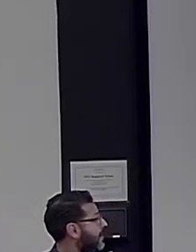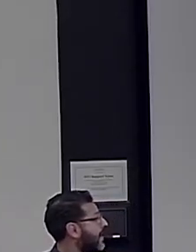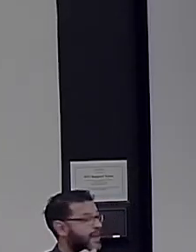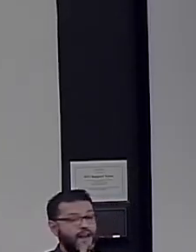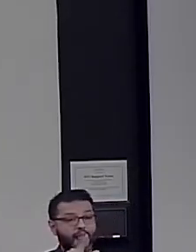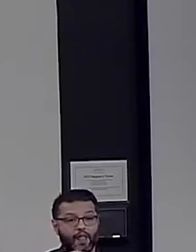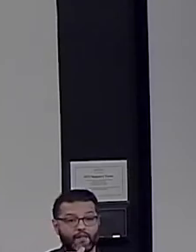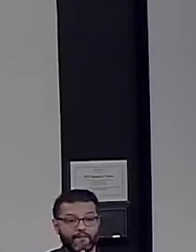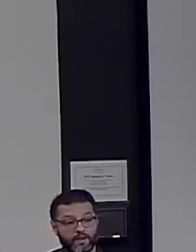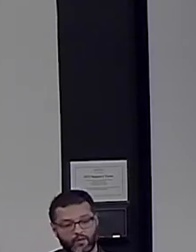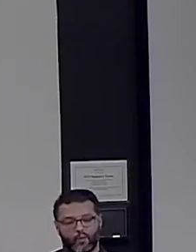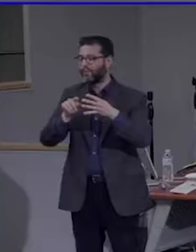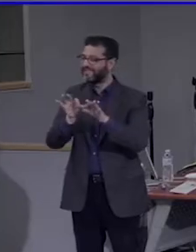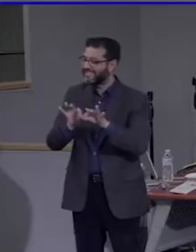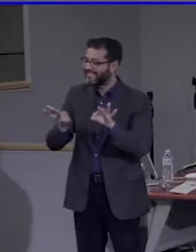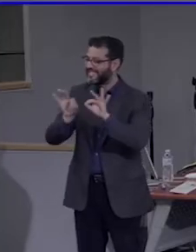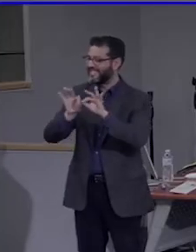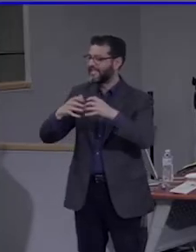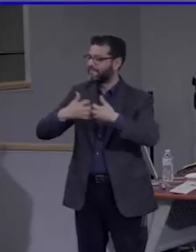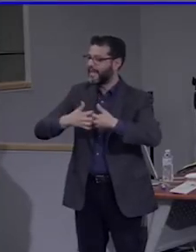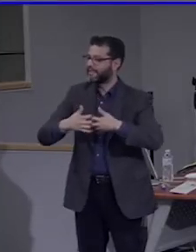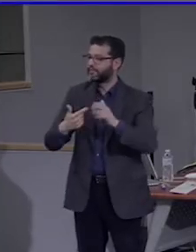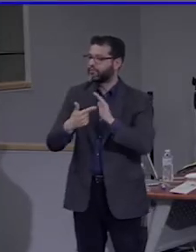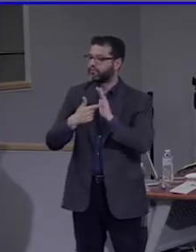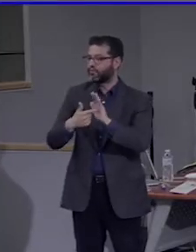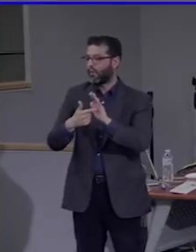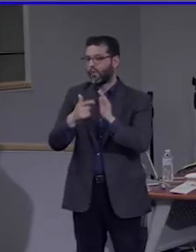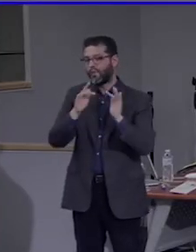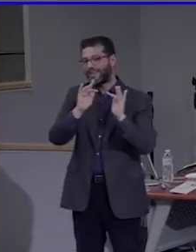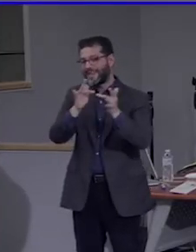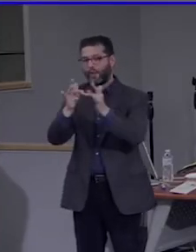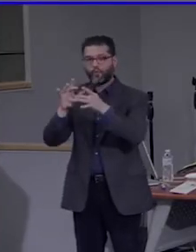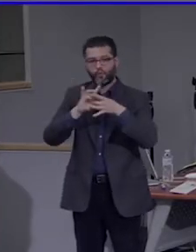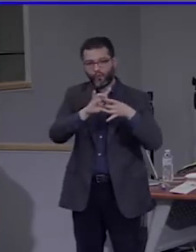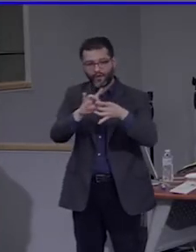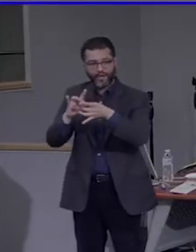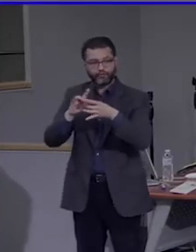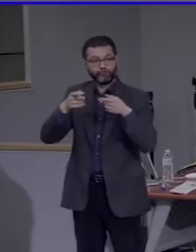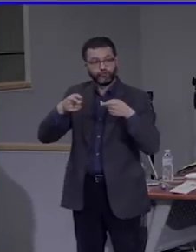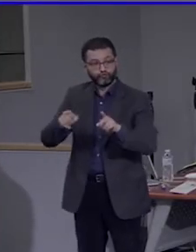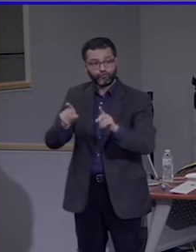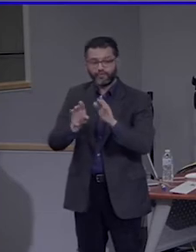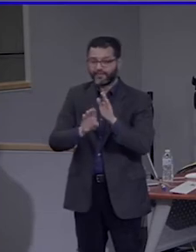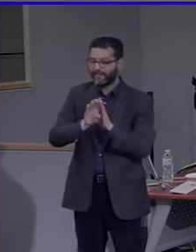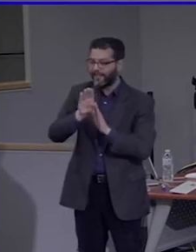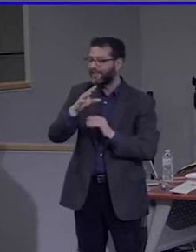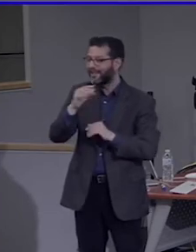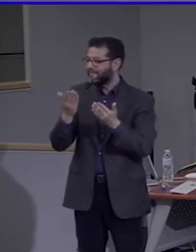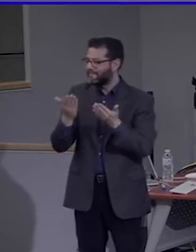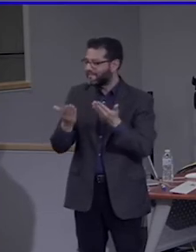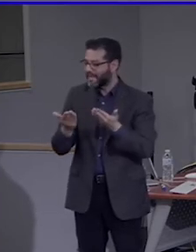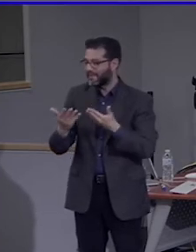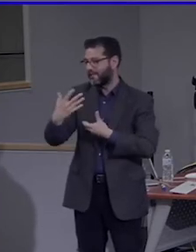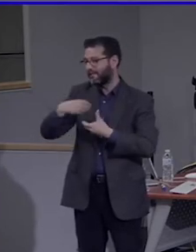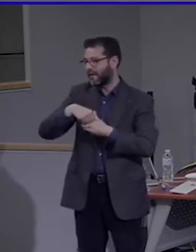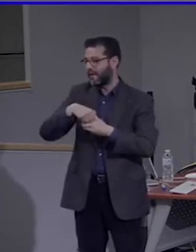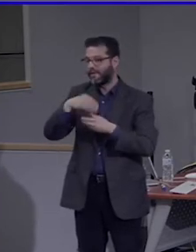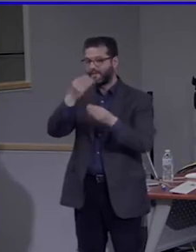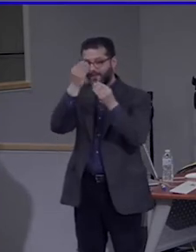provide key mechanisms that orchestrate network coordination during development and they may be involved in brain in